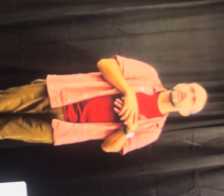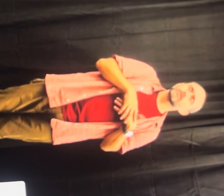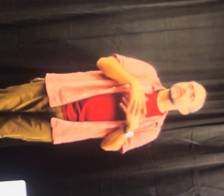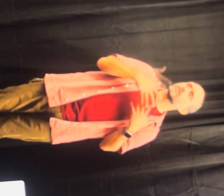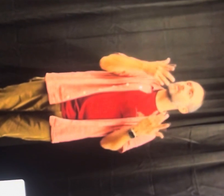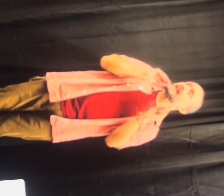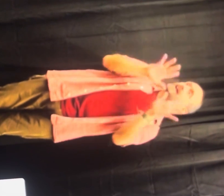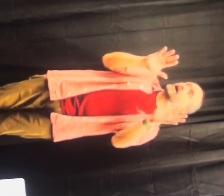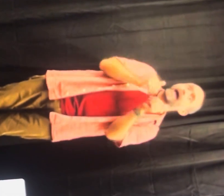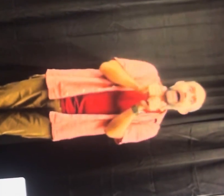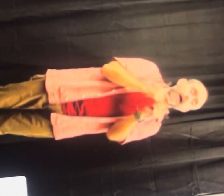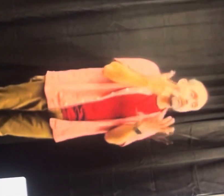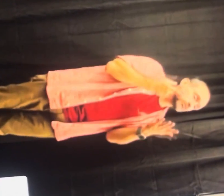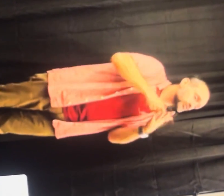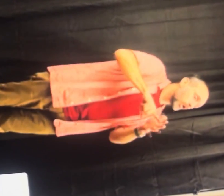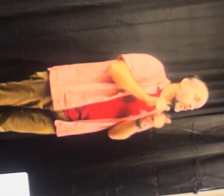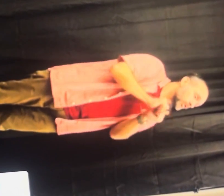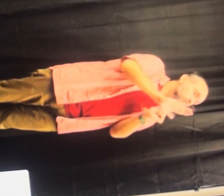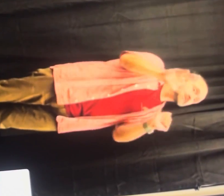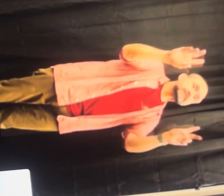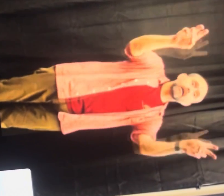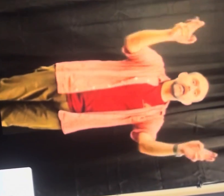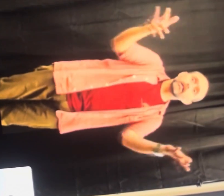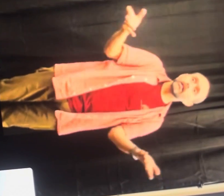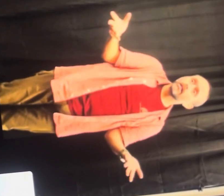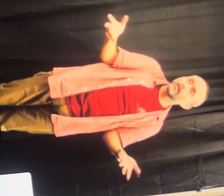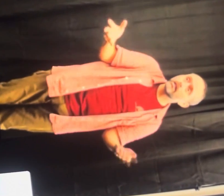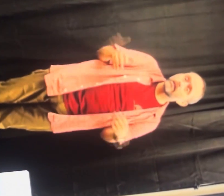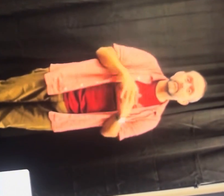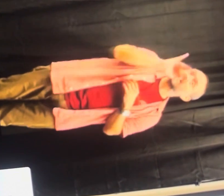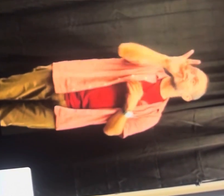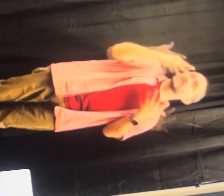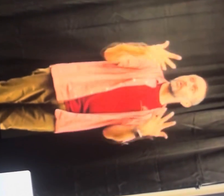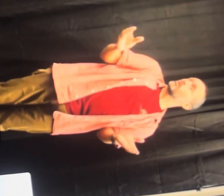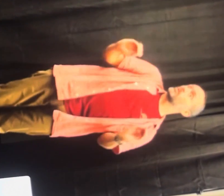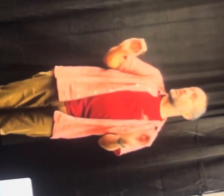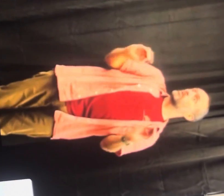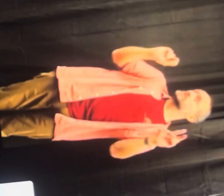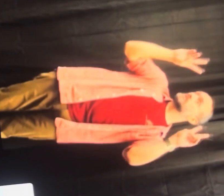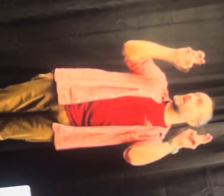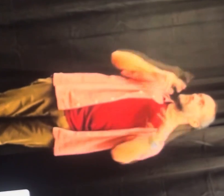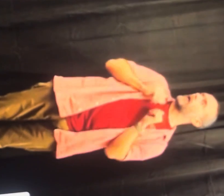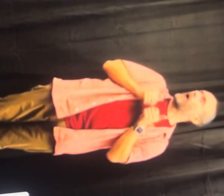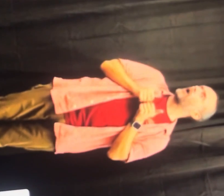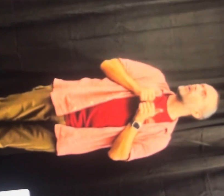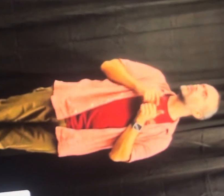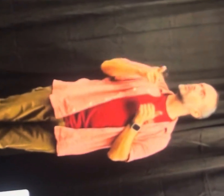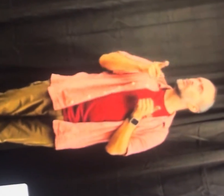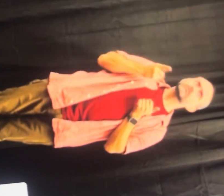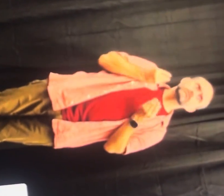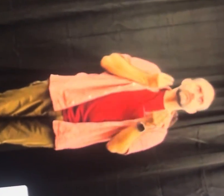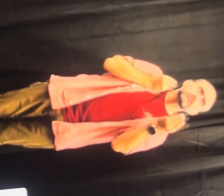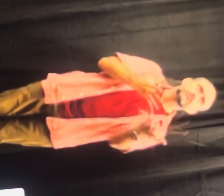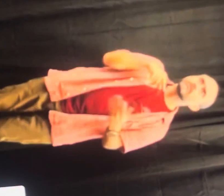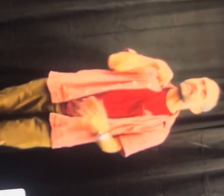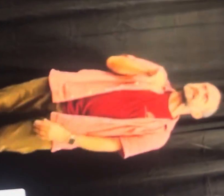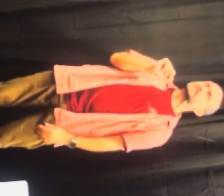but really it's important to be clear. Really, how to be clear is have a topic.